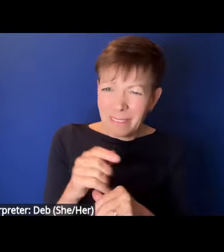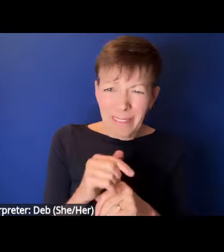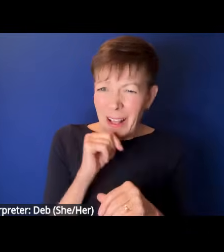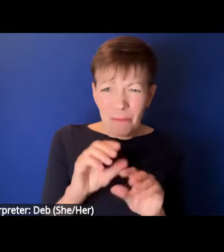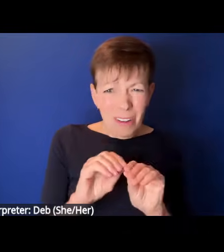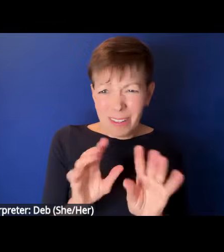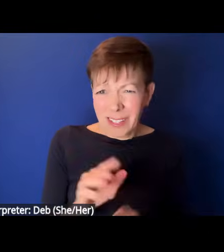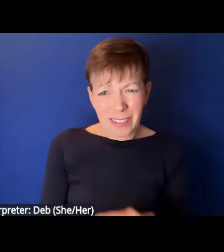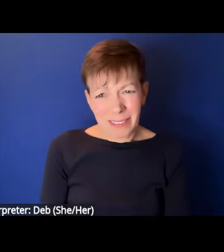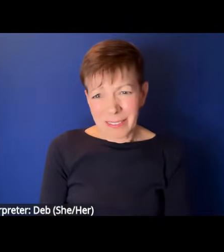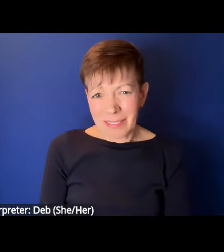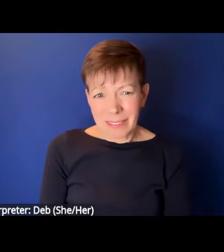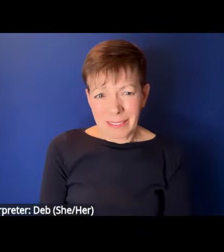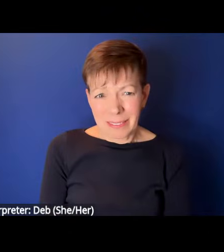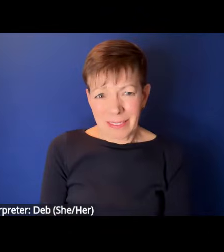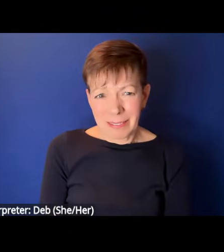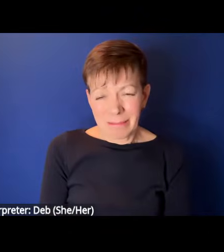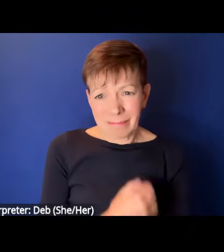meantime.